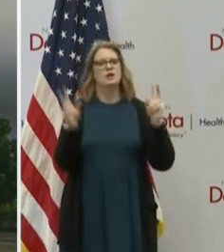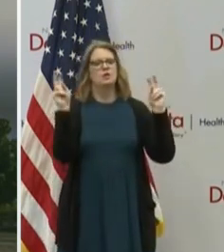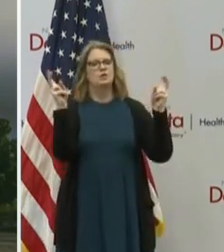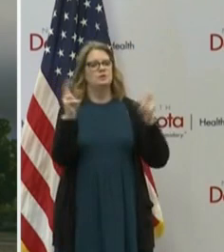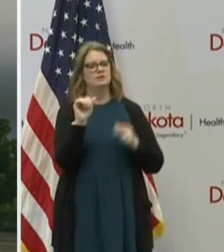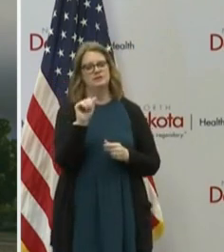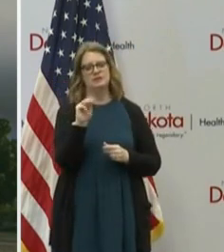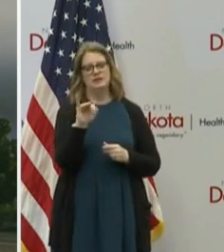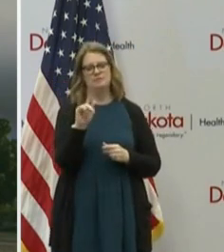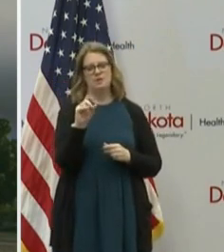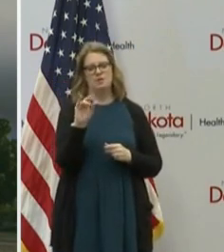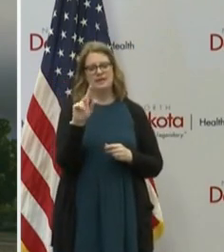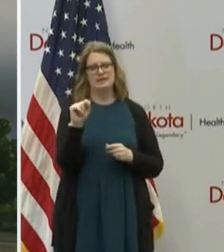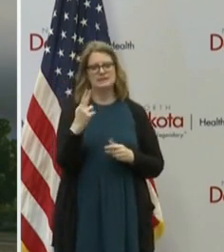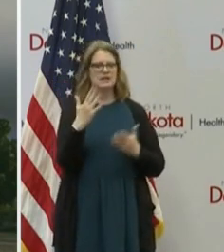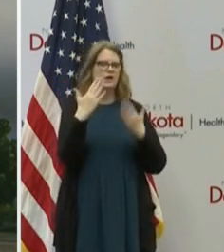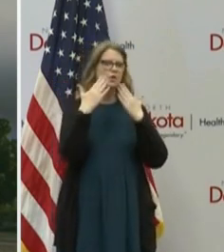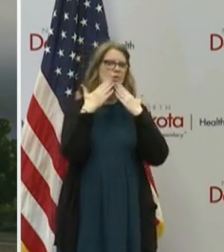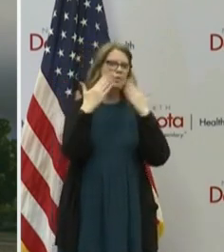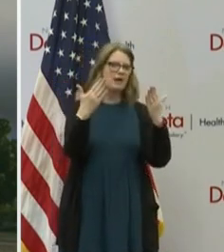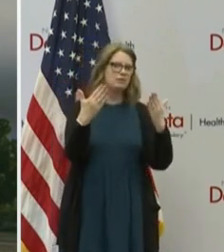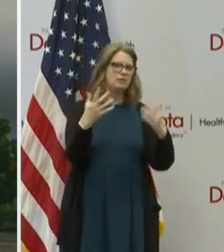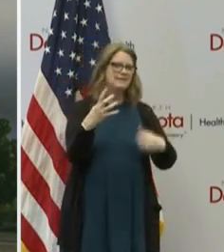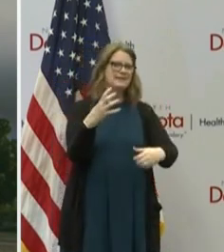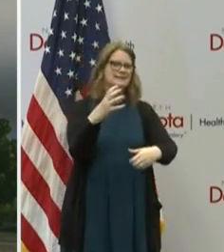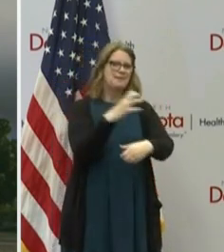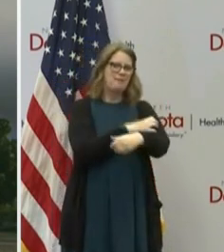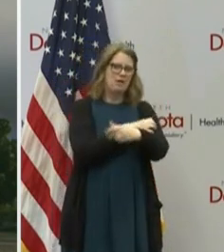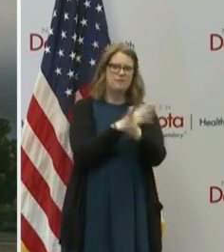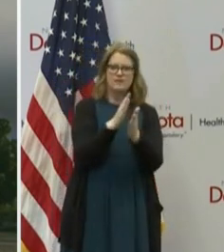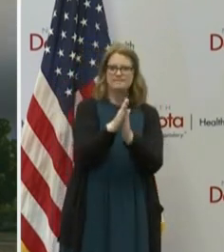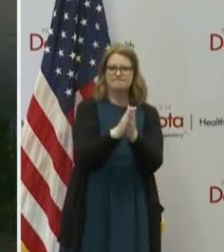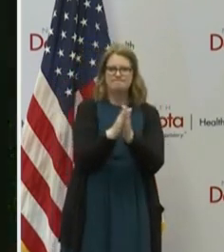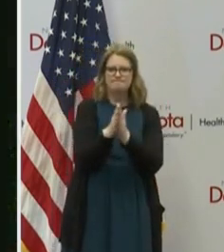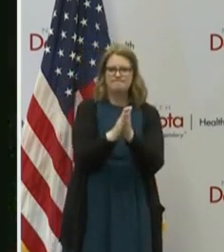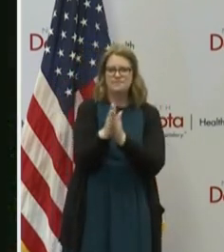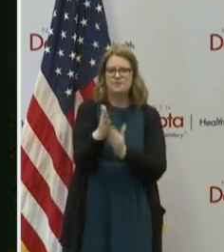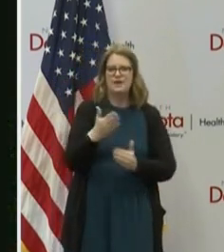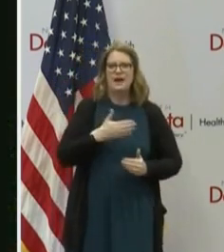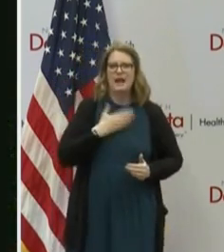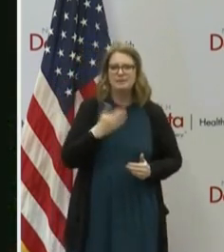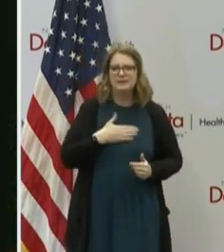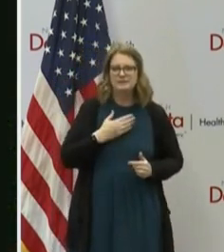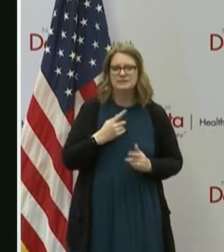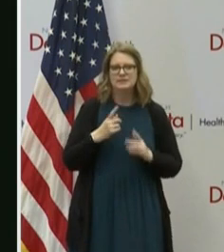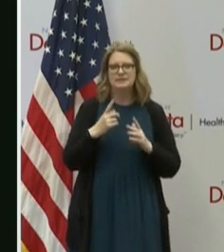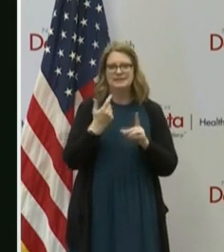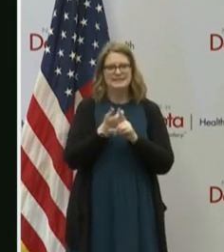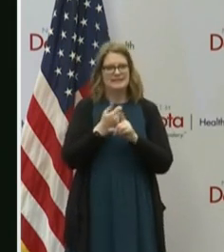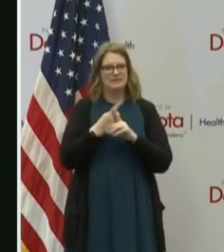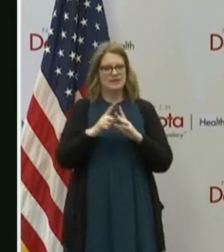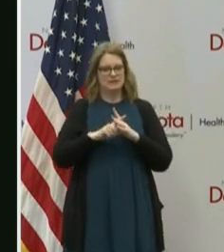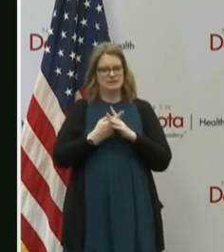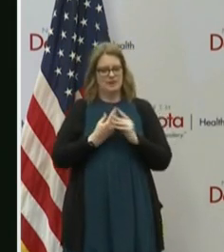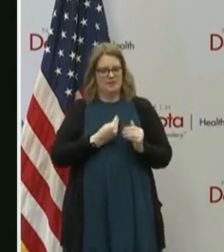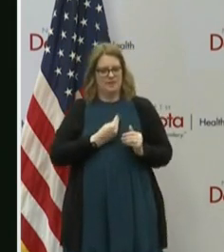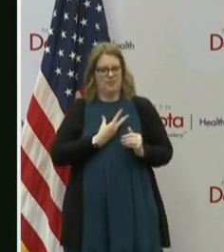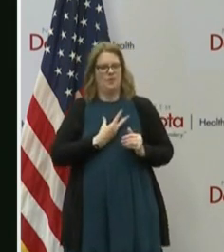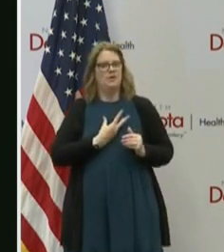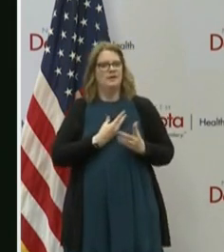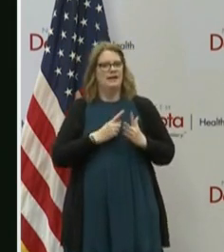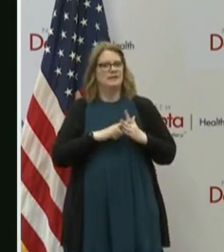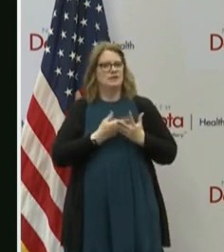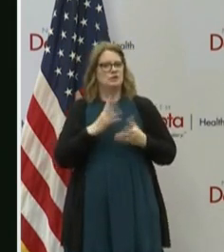day, Amy Collette says, "Gratitude is a powerful catalyst for happiness. It's a spark that lights a fire of joy in your